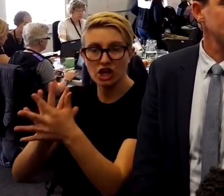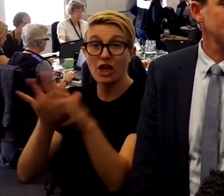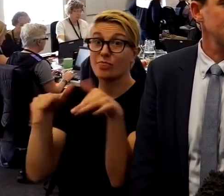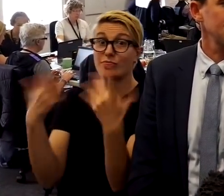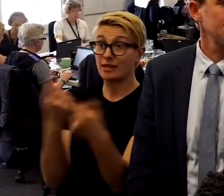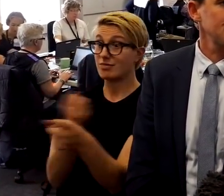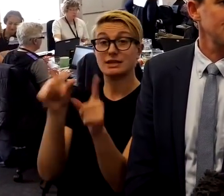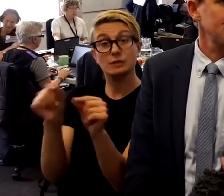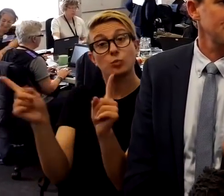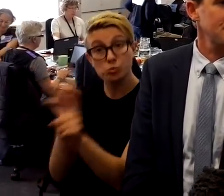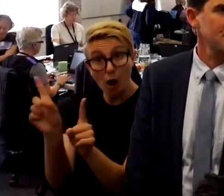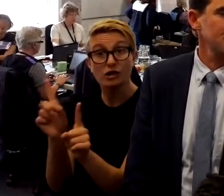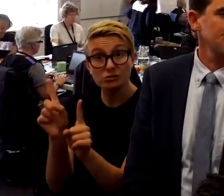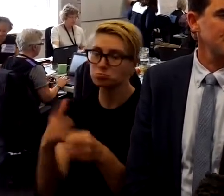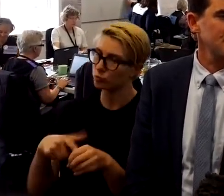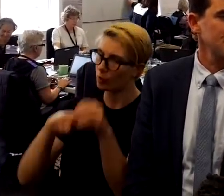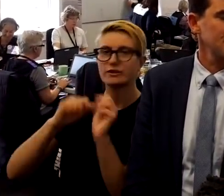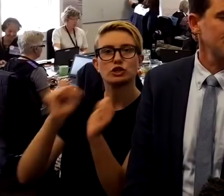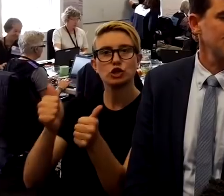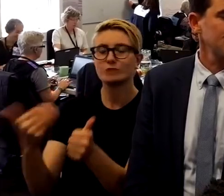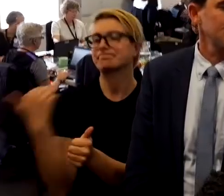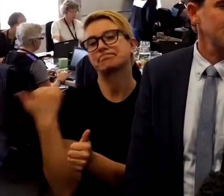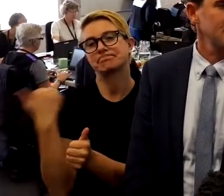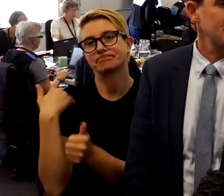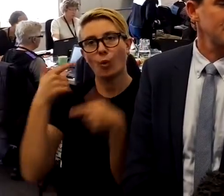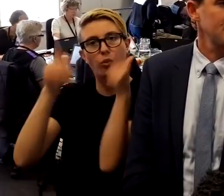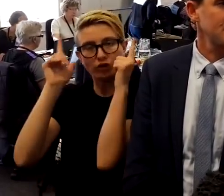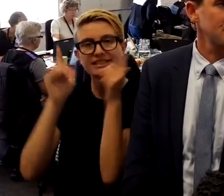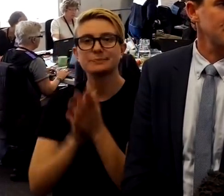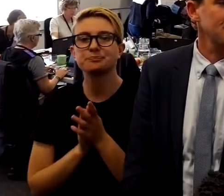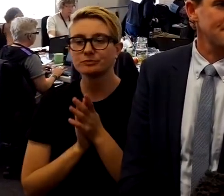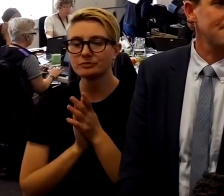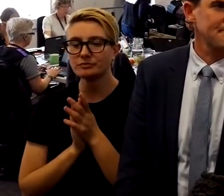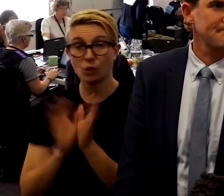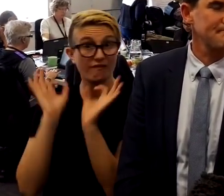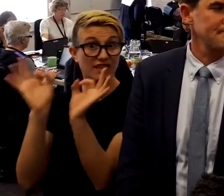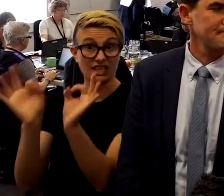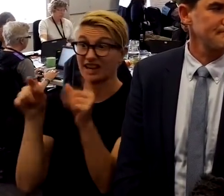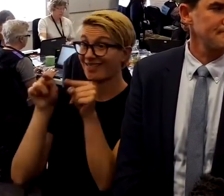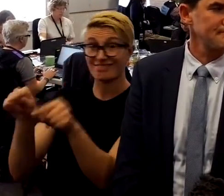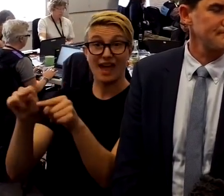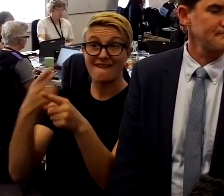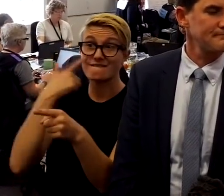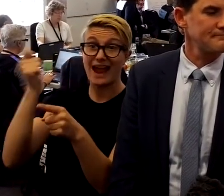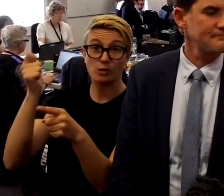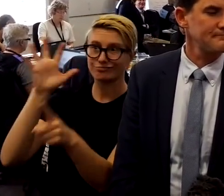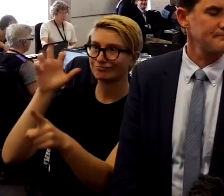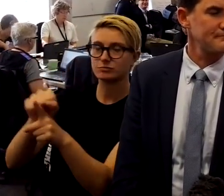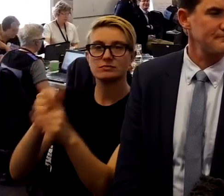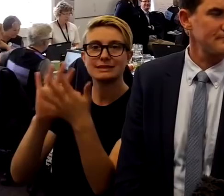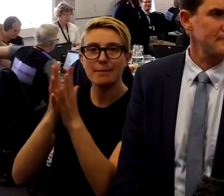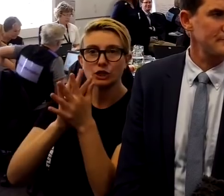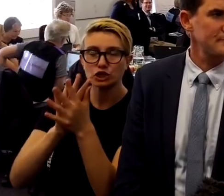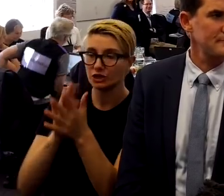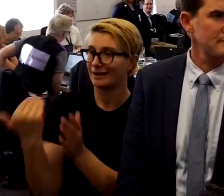suitably qualified engineer would do. They notified the authorities. So, you know, it's been absolutely fantastic. They've come and seen us. We've then gone about. So they obviously took